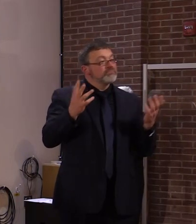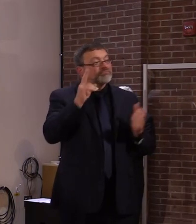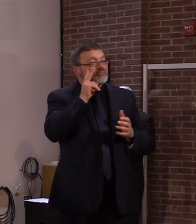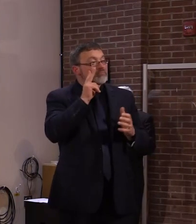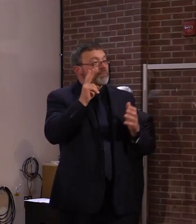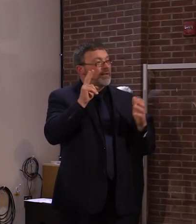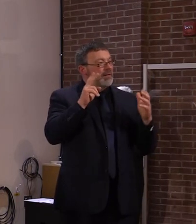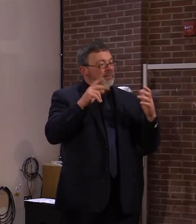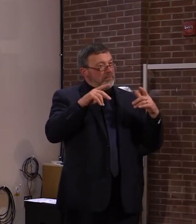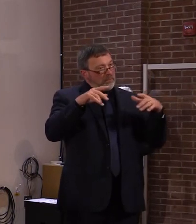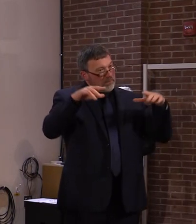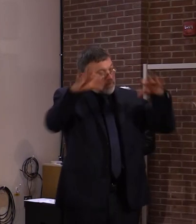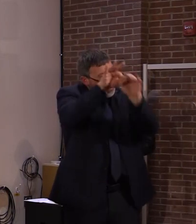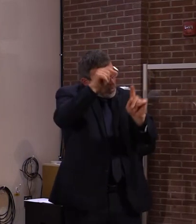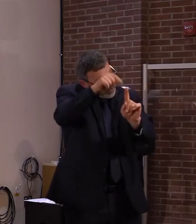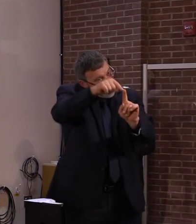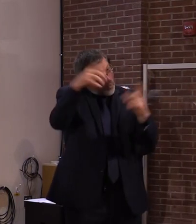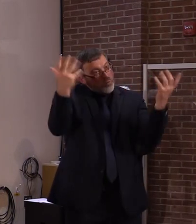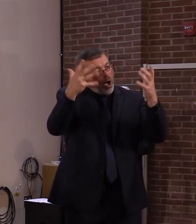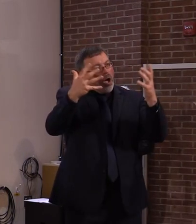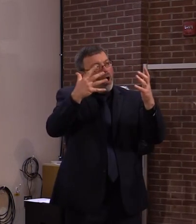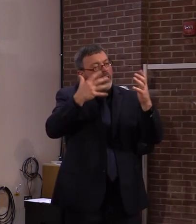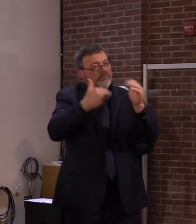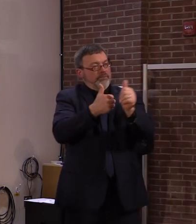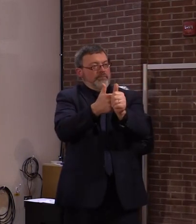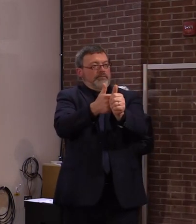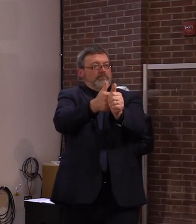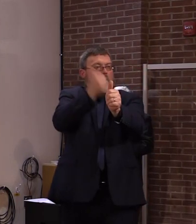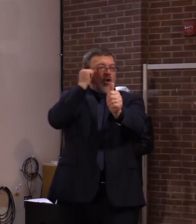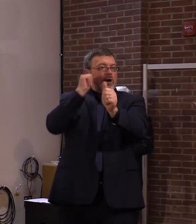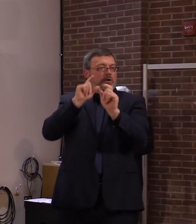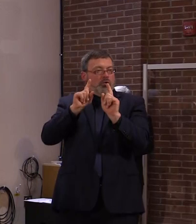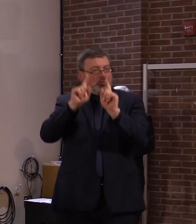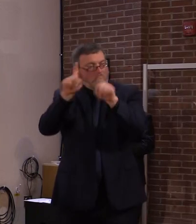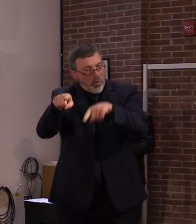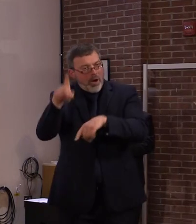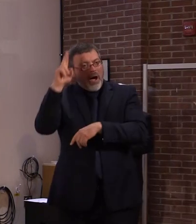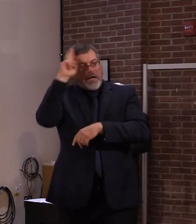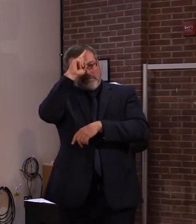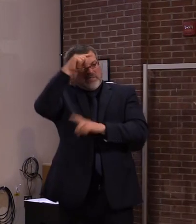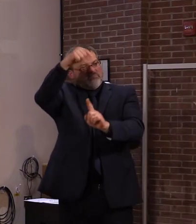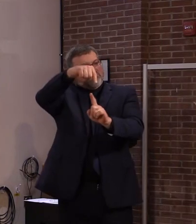hospital. And so getting vaccinated is the best policy at this point.